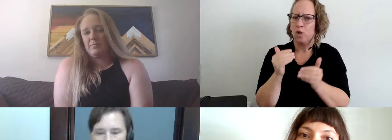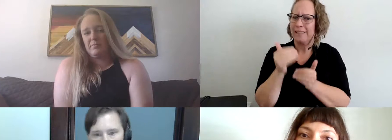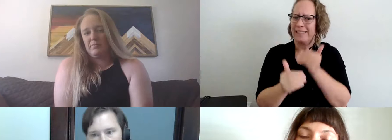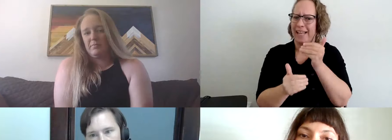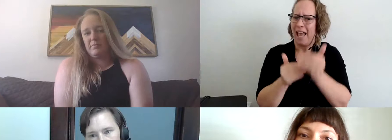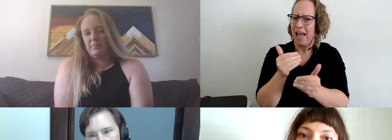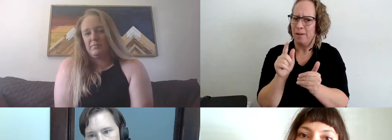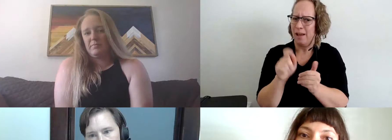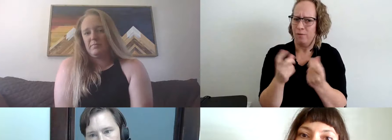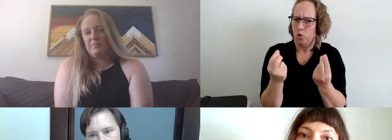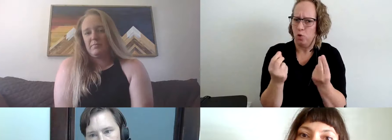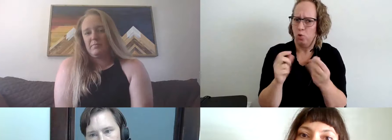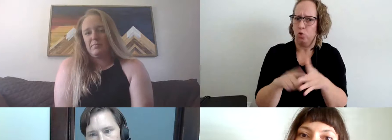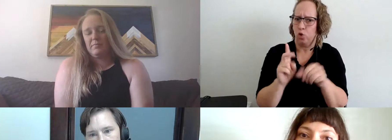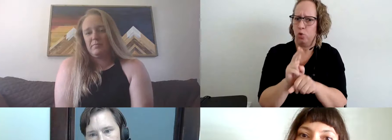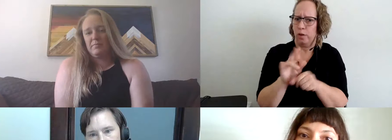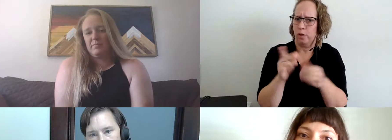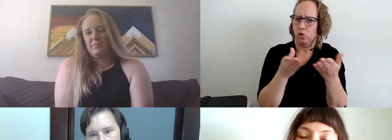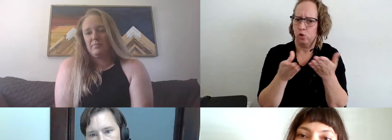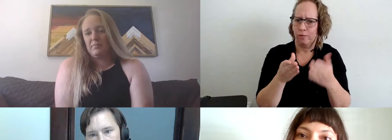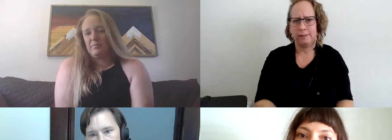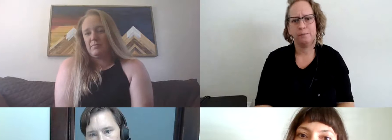they need to take?